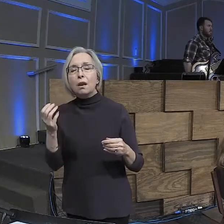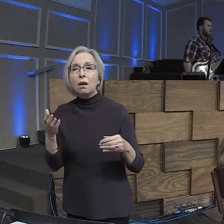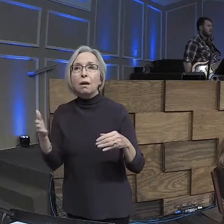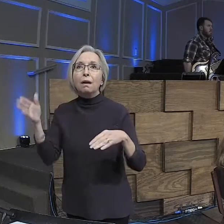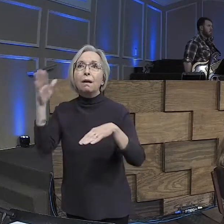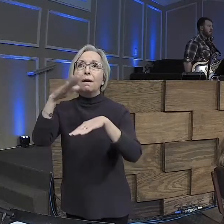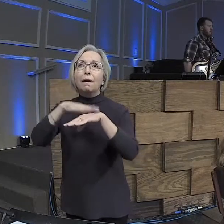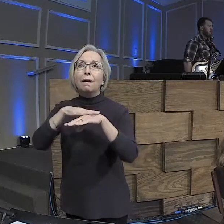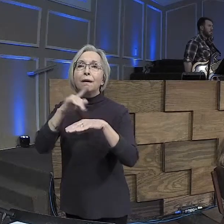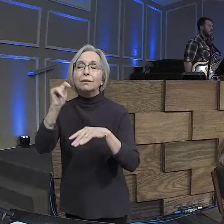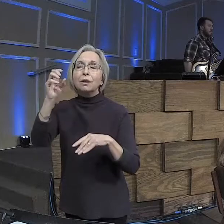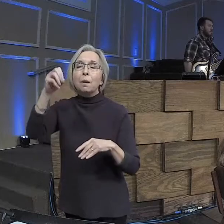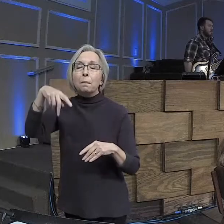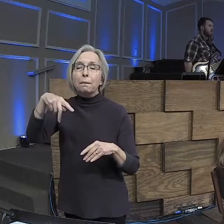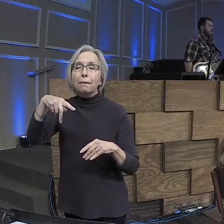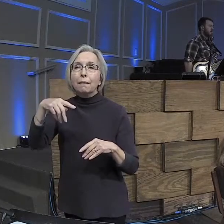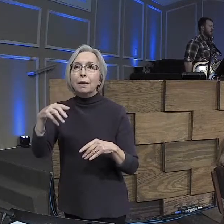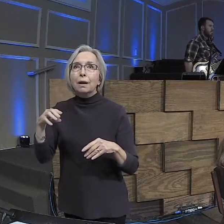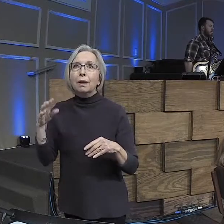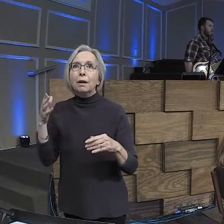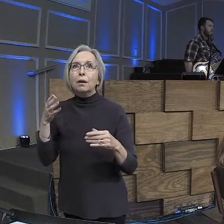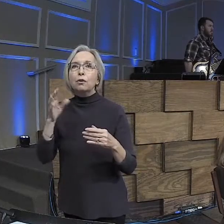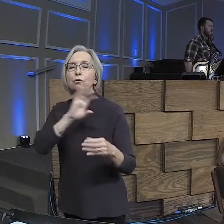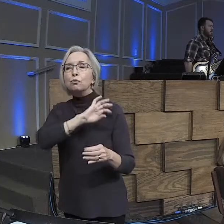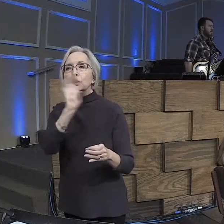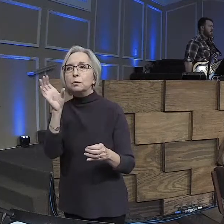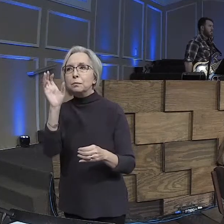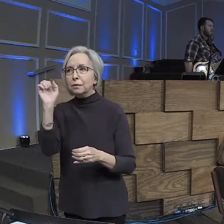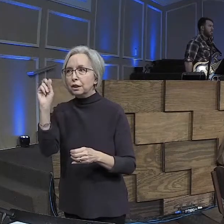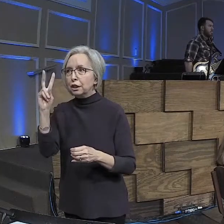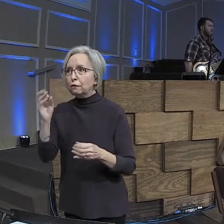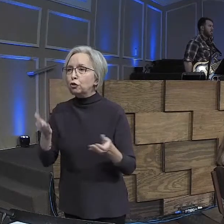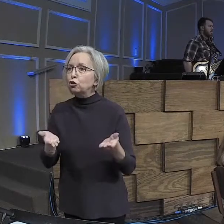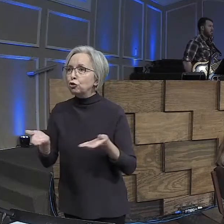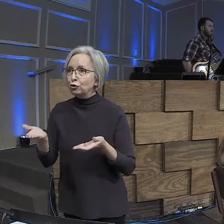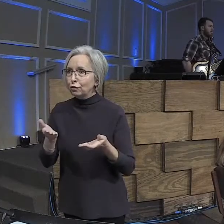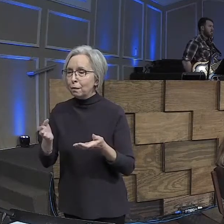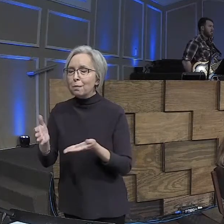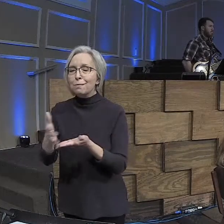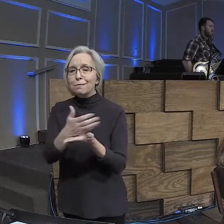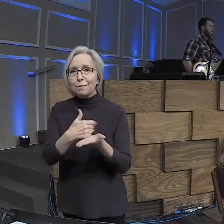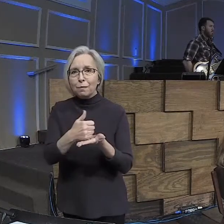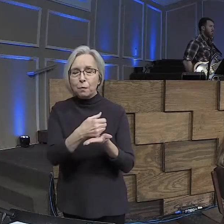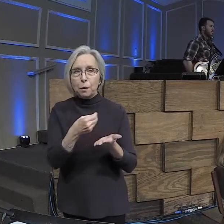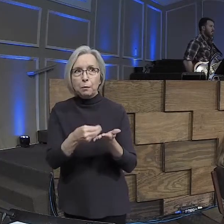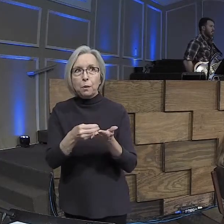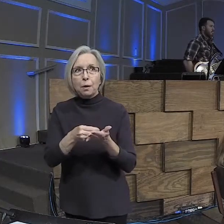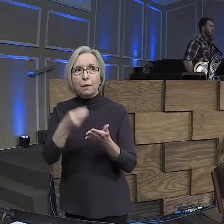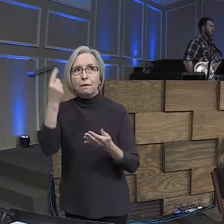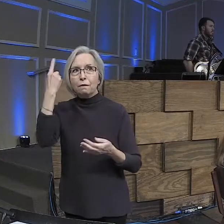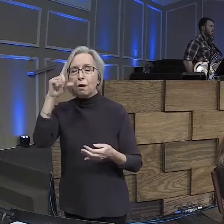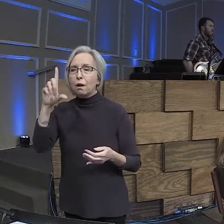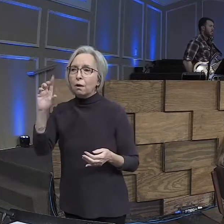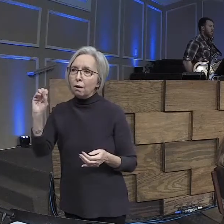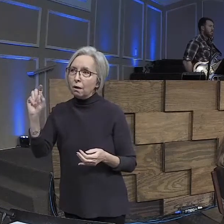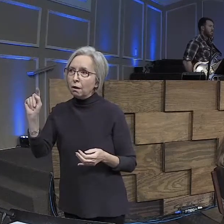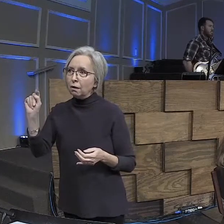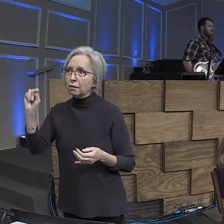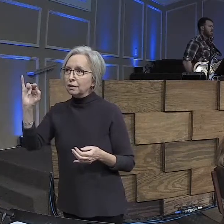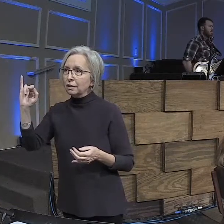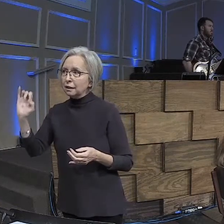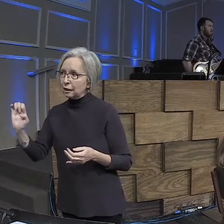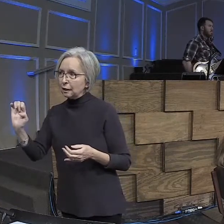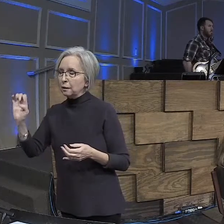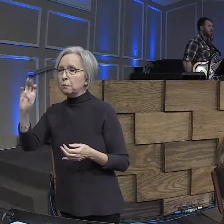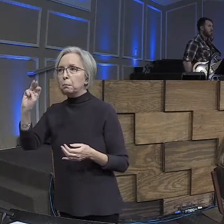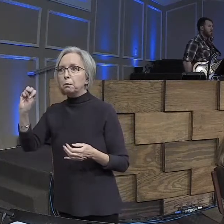Eve services and committed all of our offerings on those services to the Lottie Moon Christmas